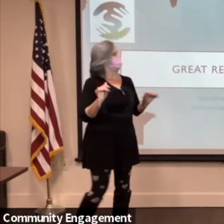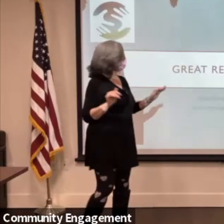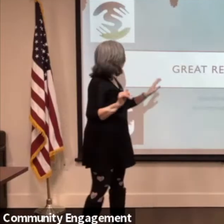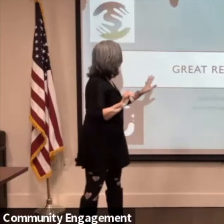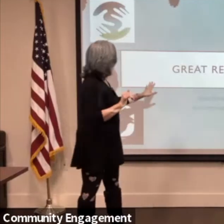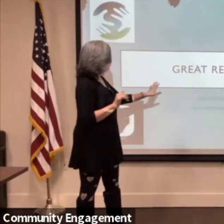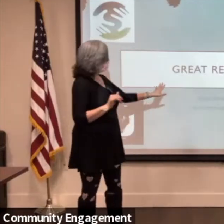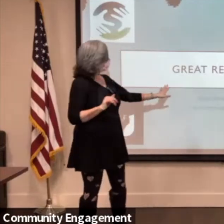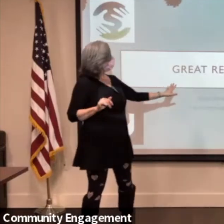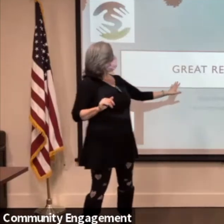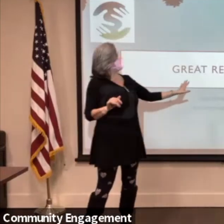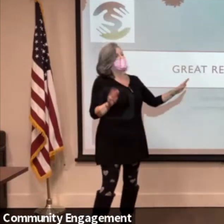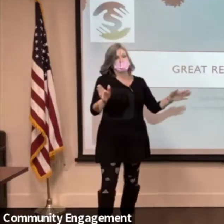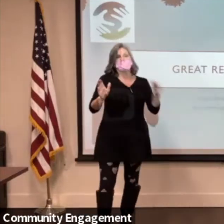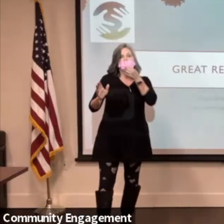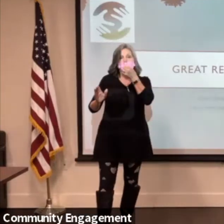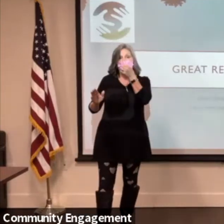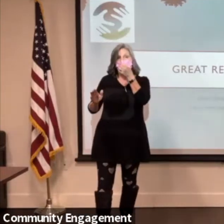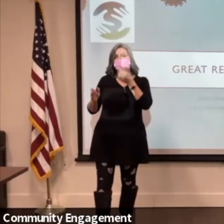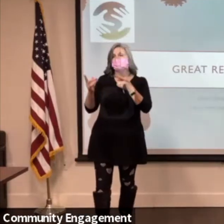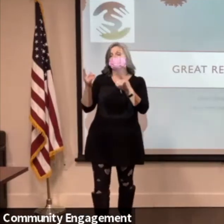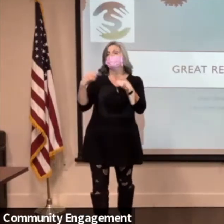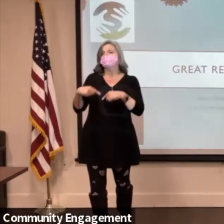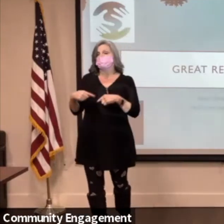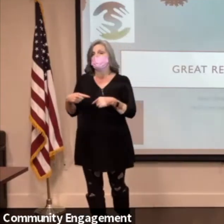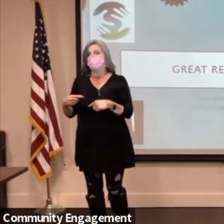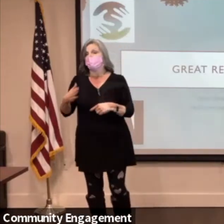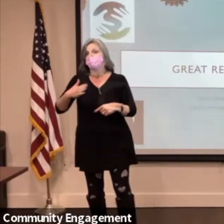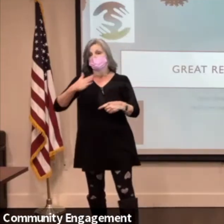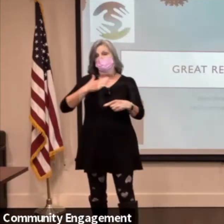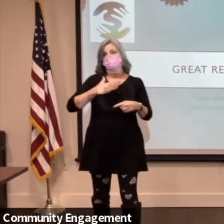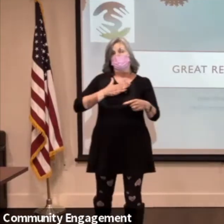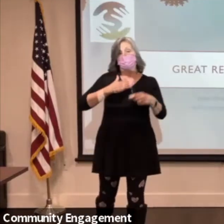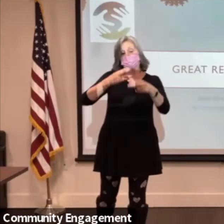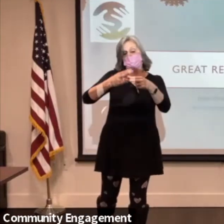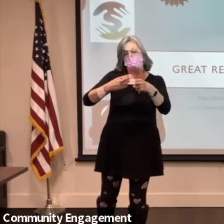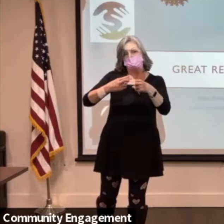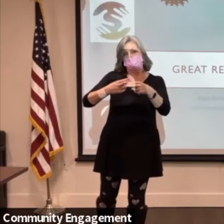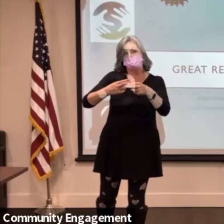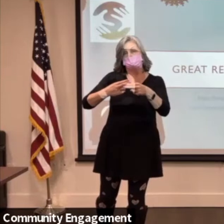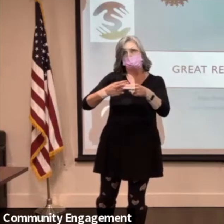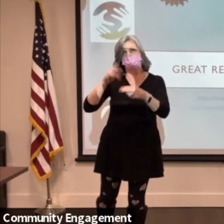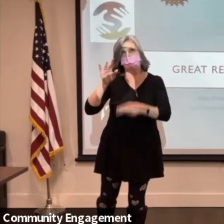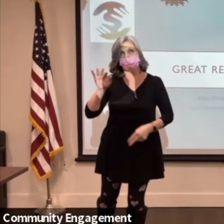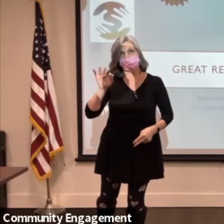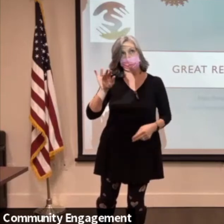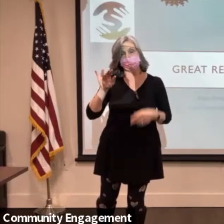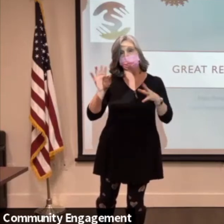apologies. But it's going to be something that if you forget, if you sign my name and you're trying to fingerspell your name and you